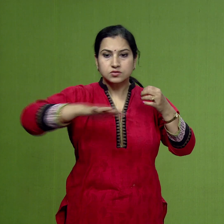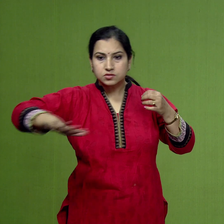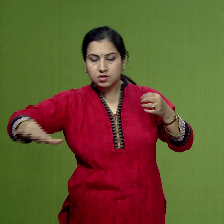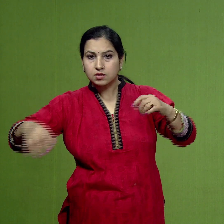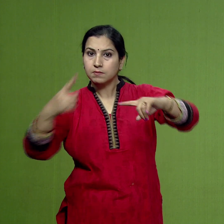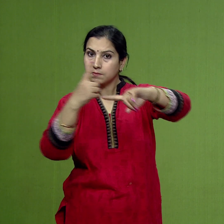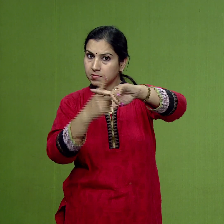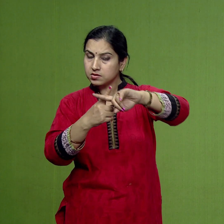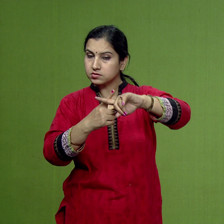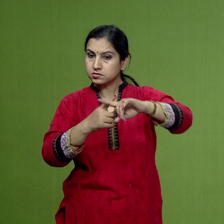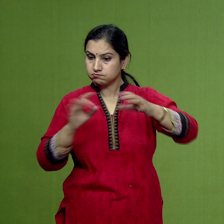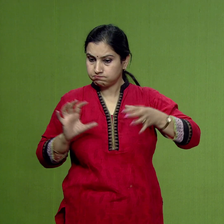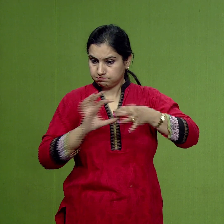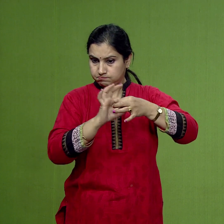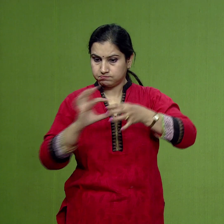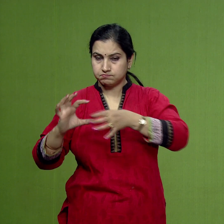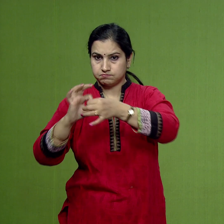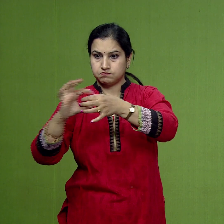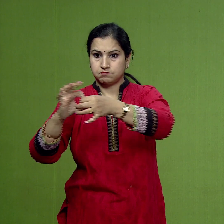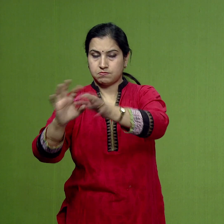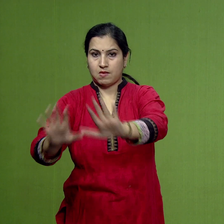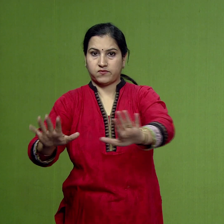is also well connected by land.